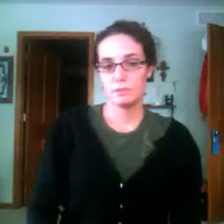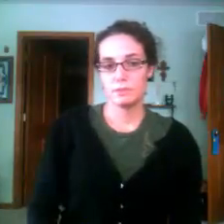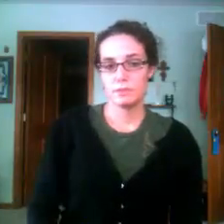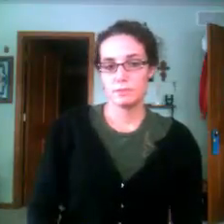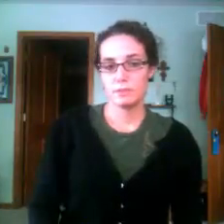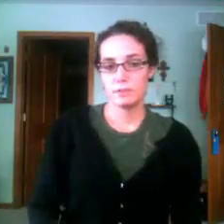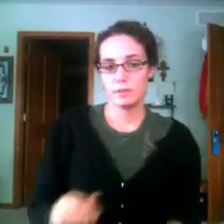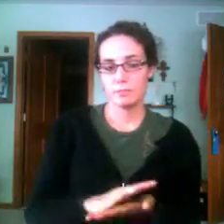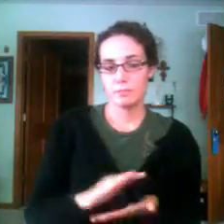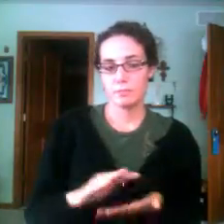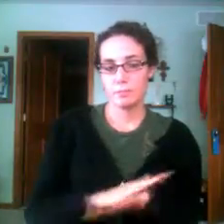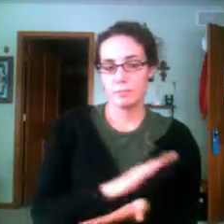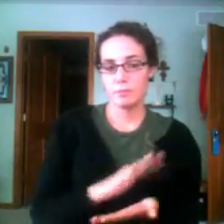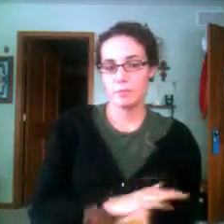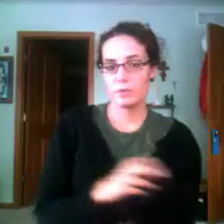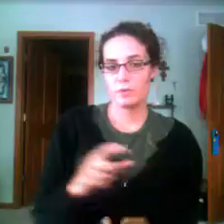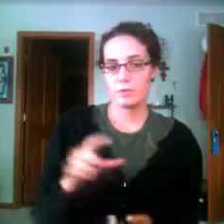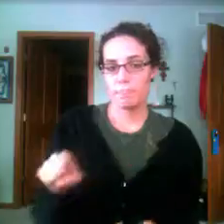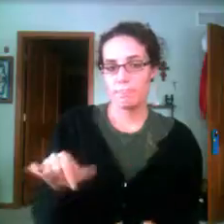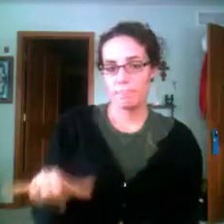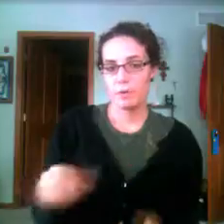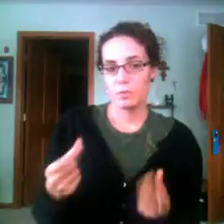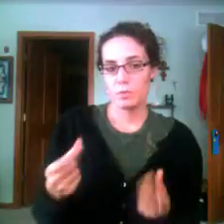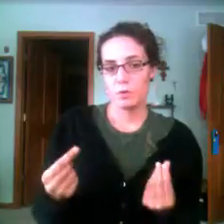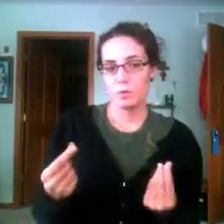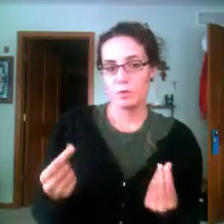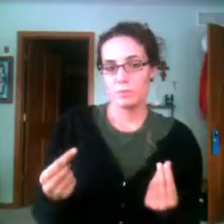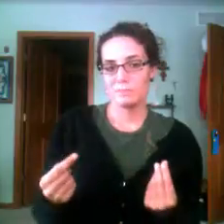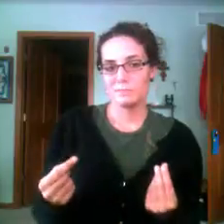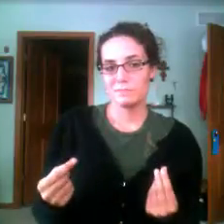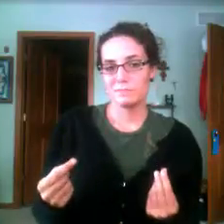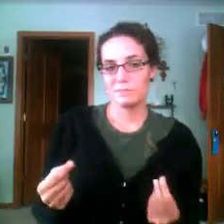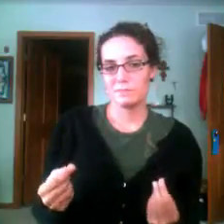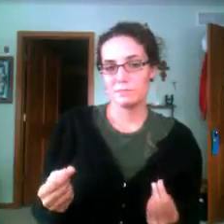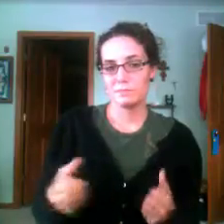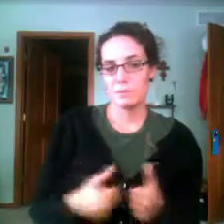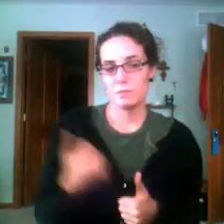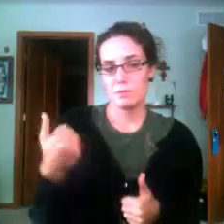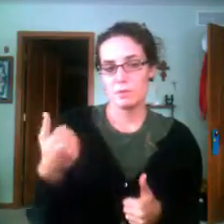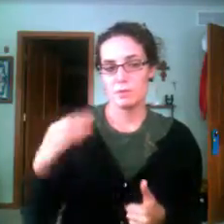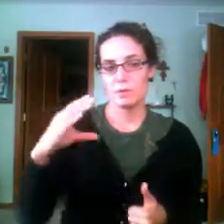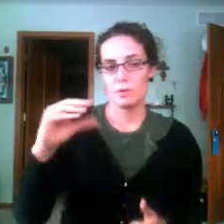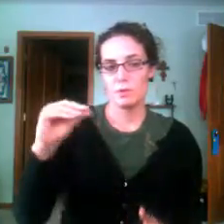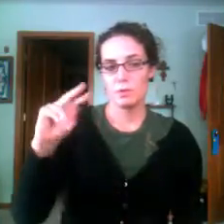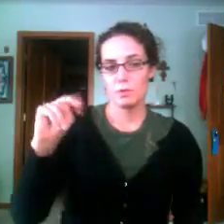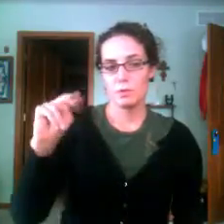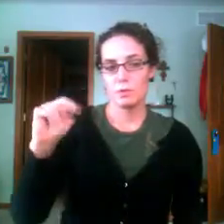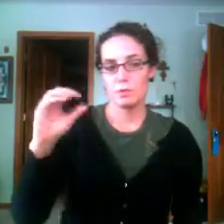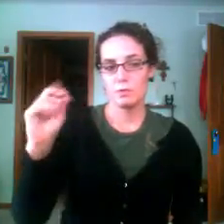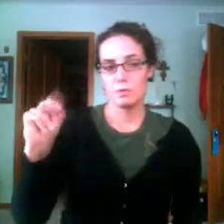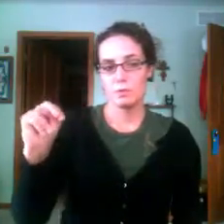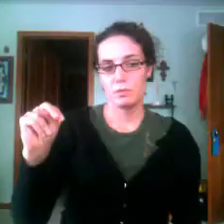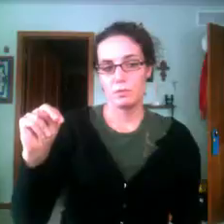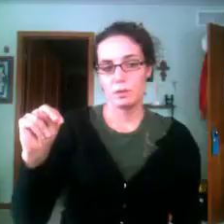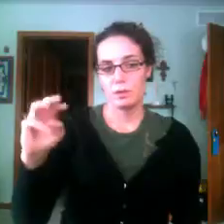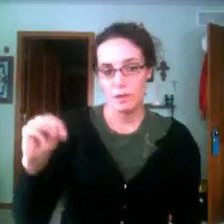would do. And this is the most typical common symbol you'll see. Most of the others, maybe not.